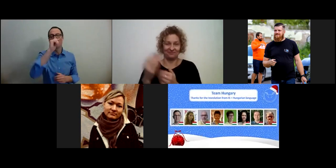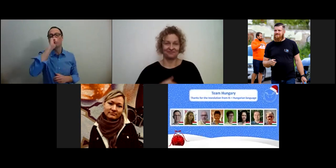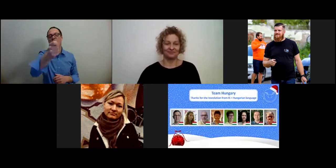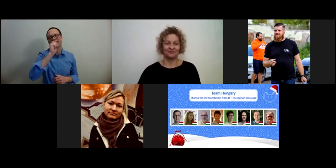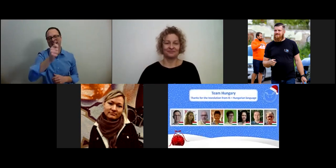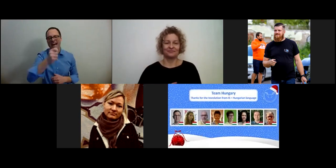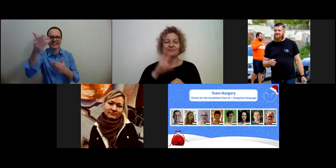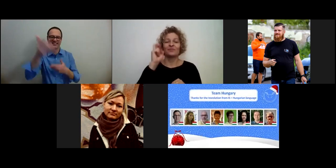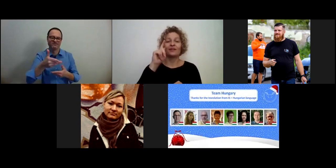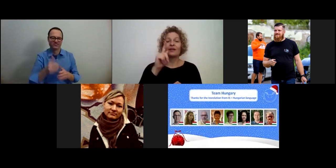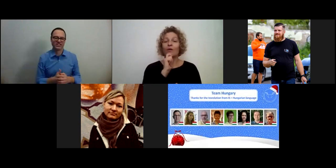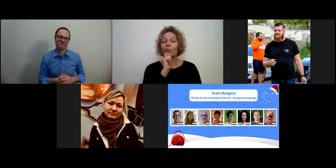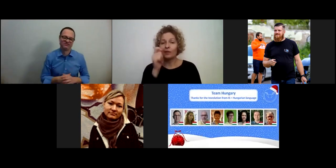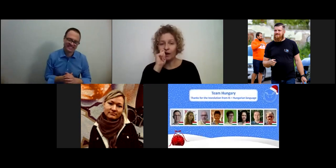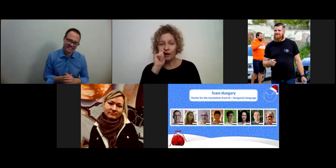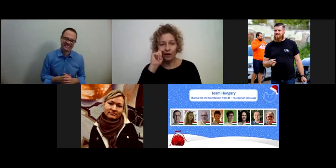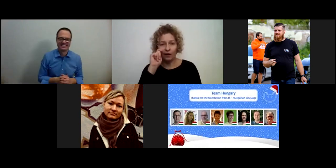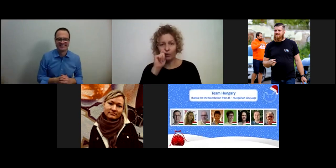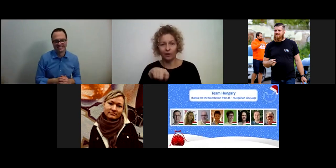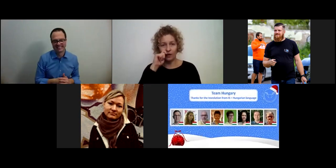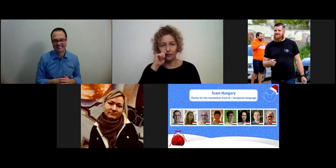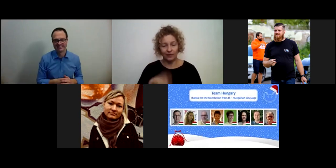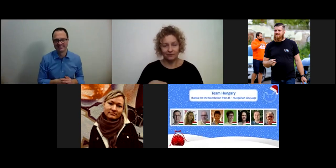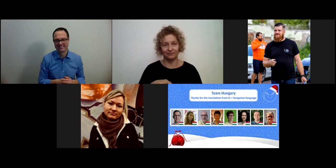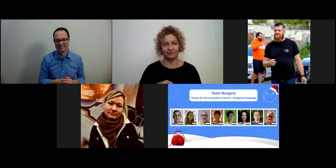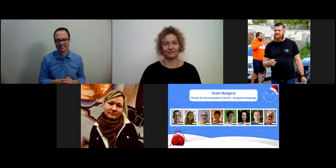Okay, move on to the next country, Hungary.